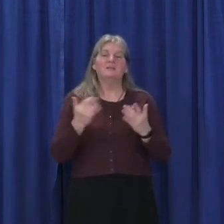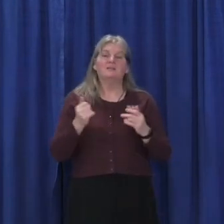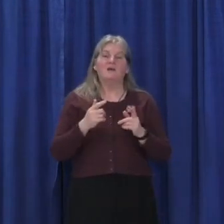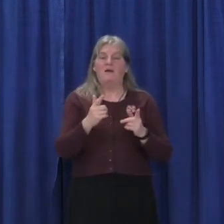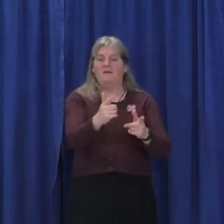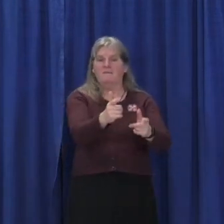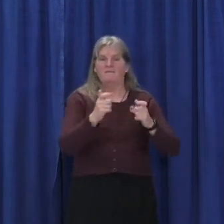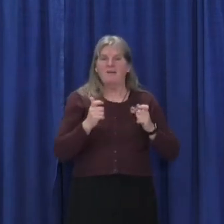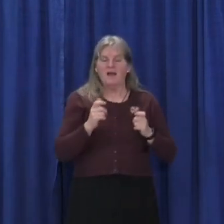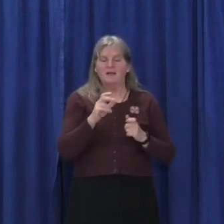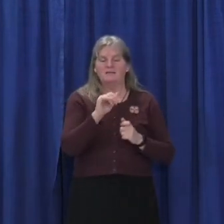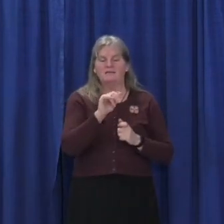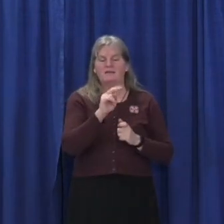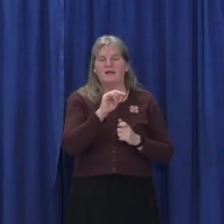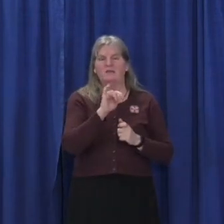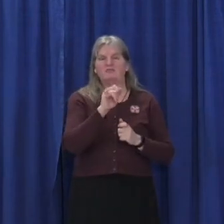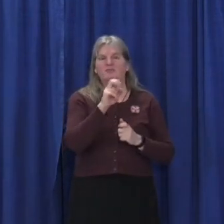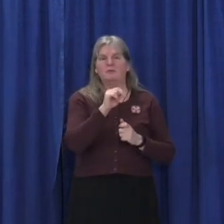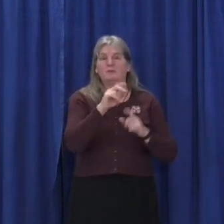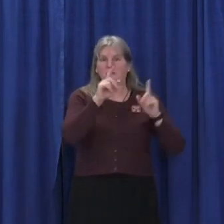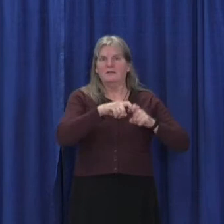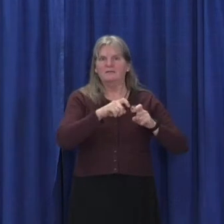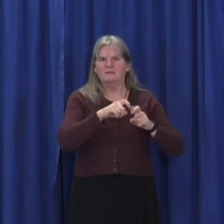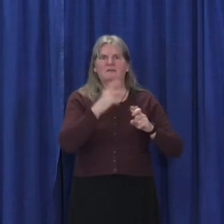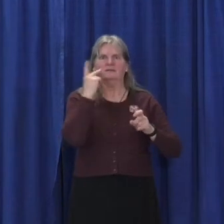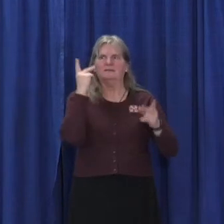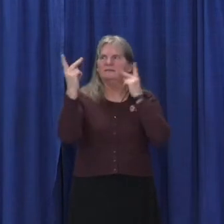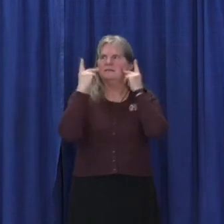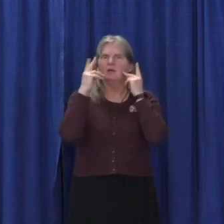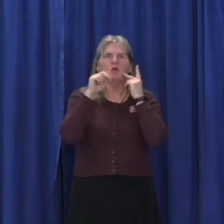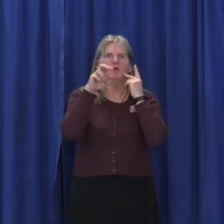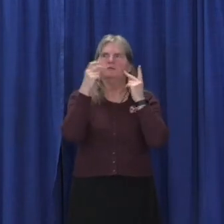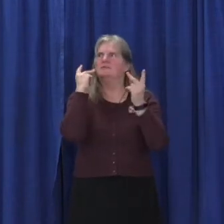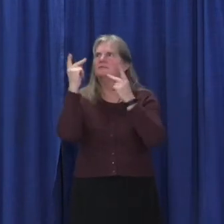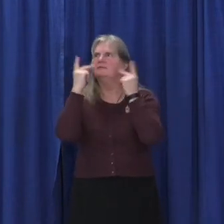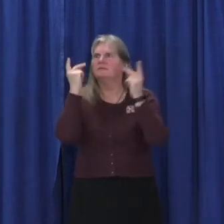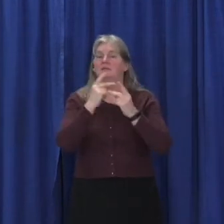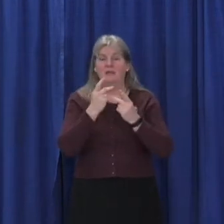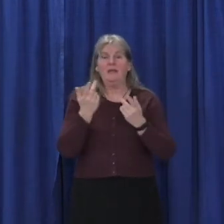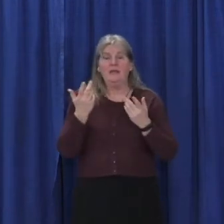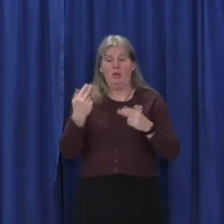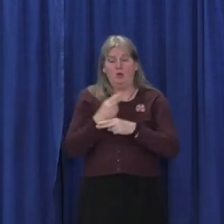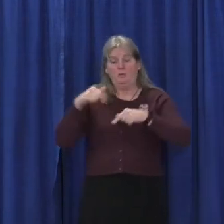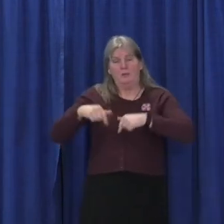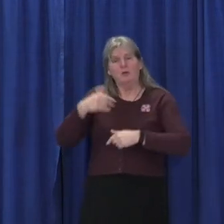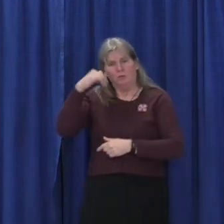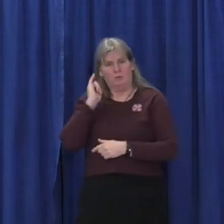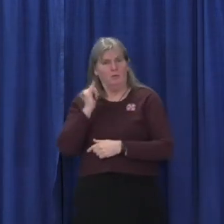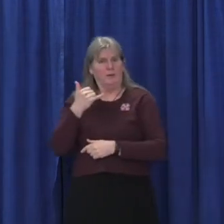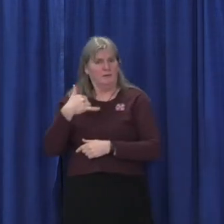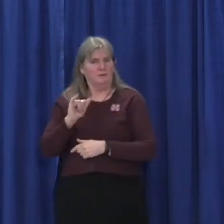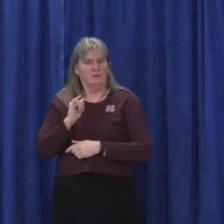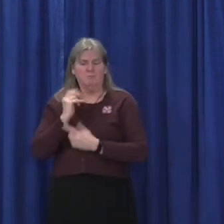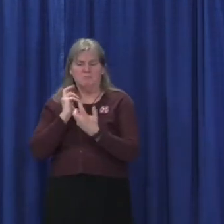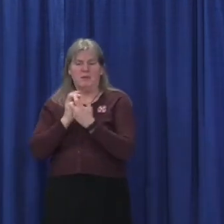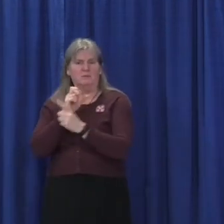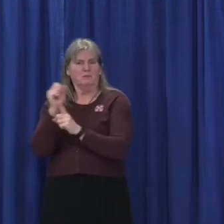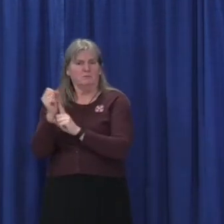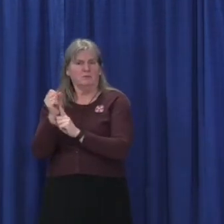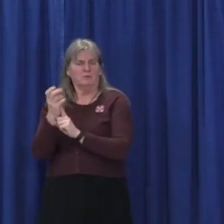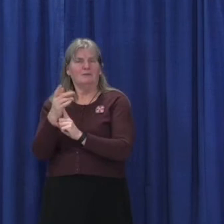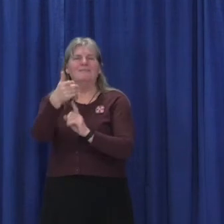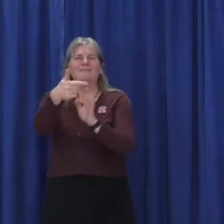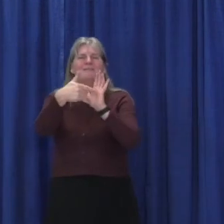antigen testings have been in the news a lot lately. And we've used these tests here in Yukon when they're appropriate. So